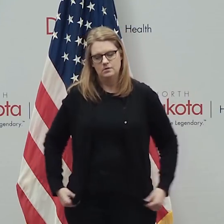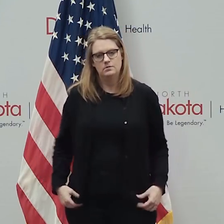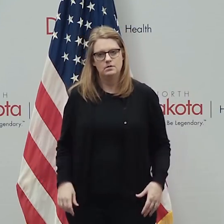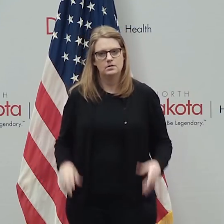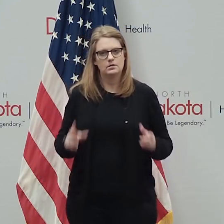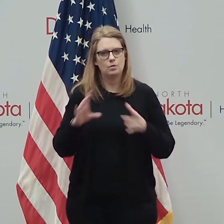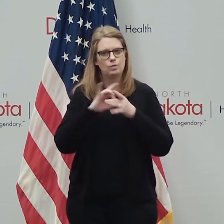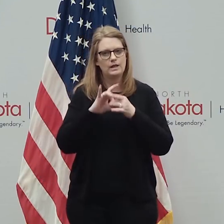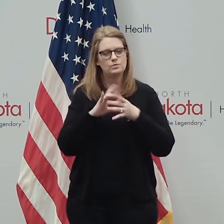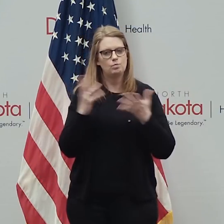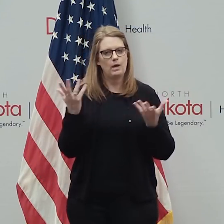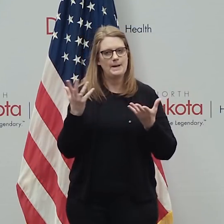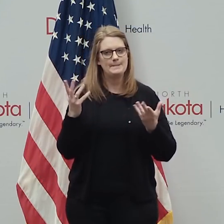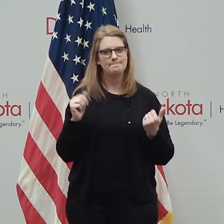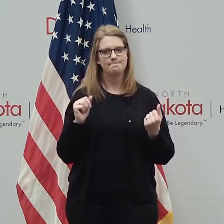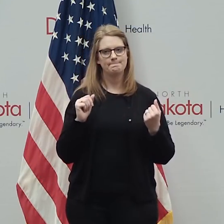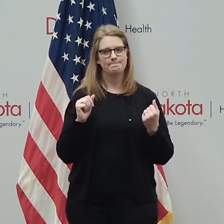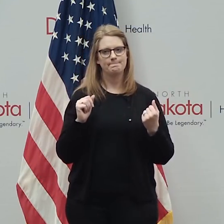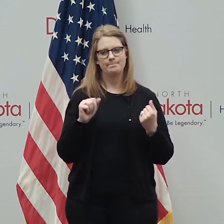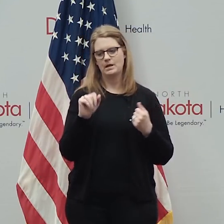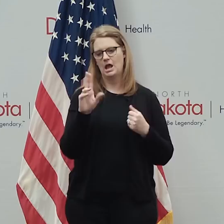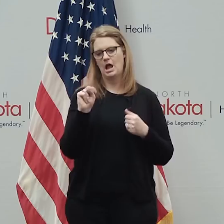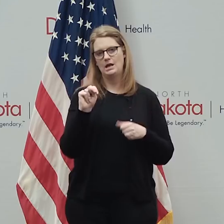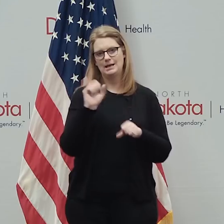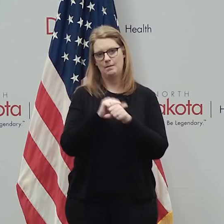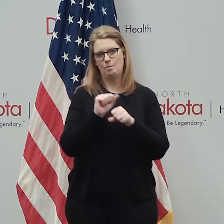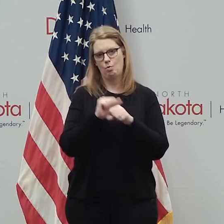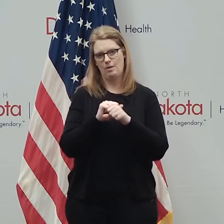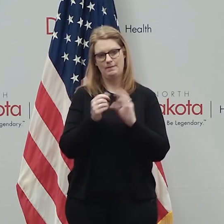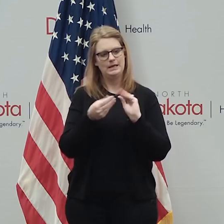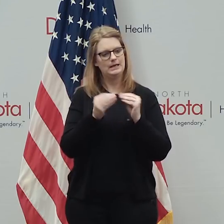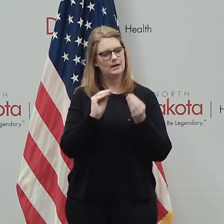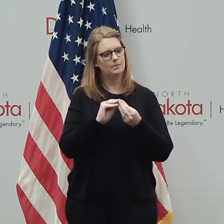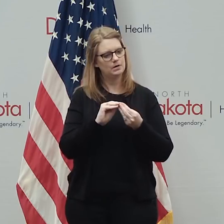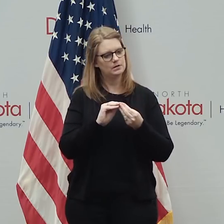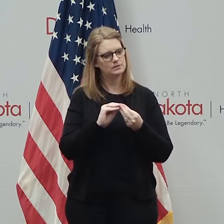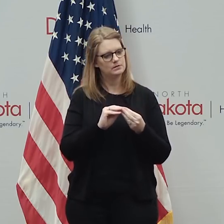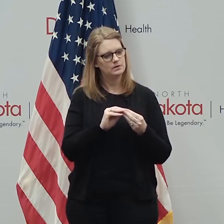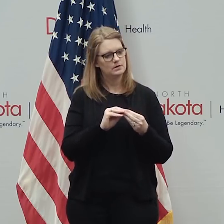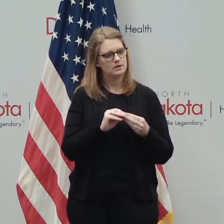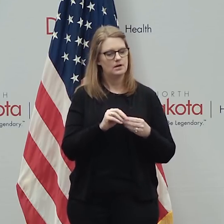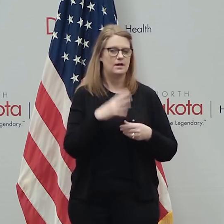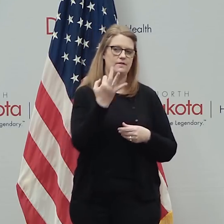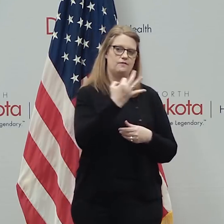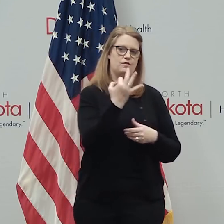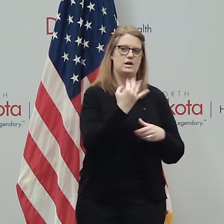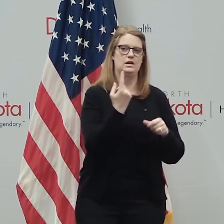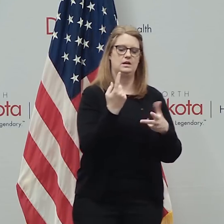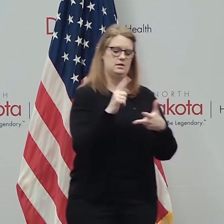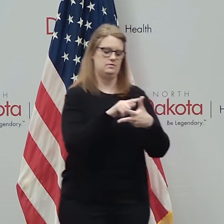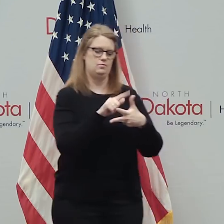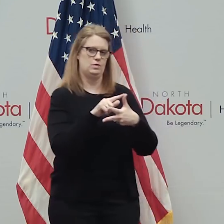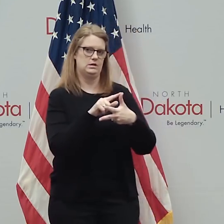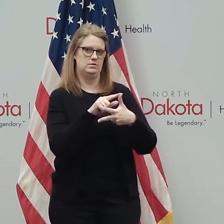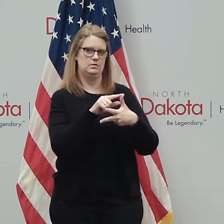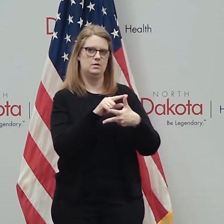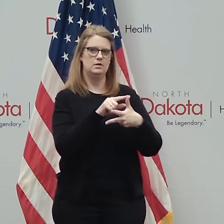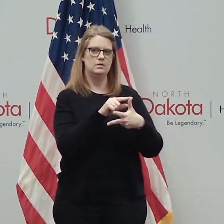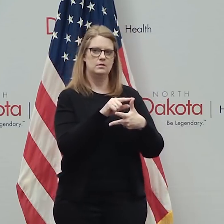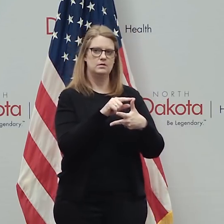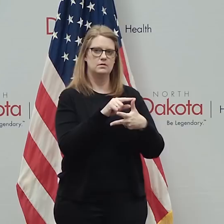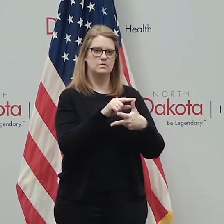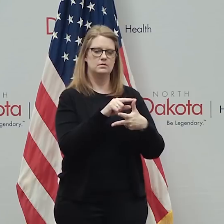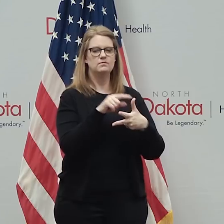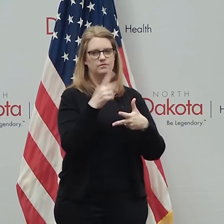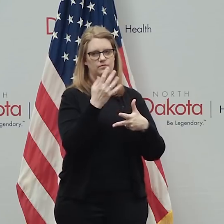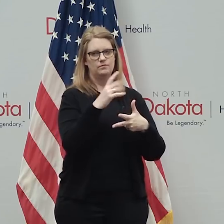to do with the unemployment numbers. And on Friday, we had regular claims of Friday plus